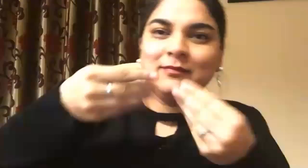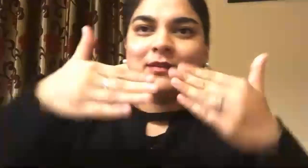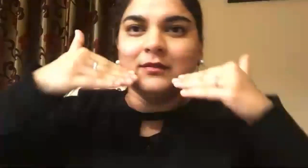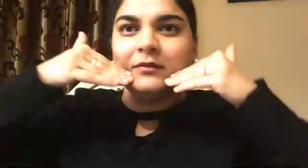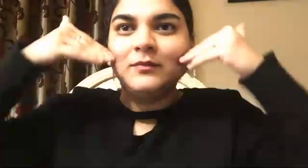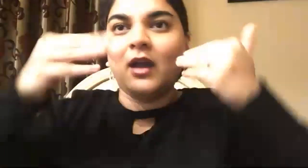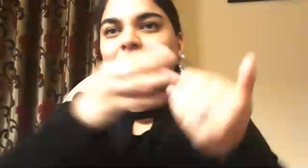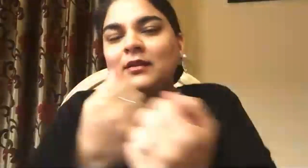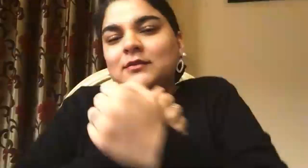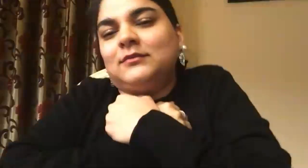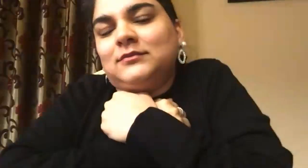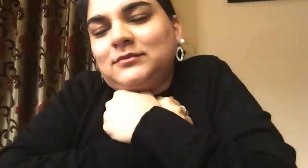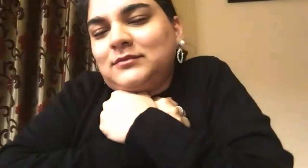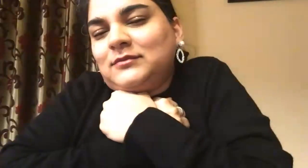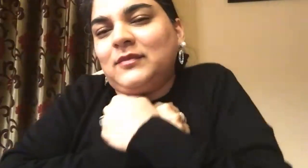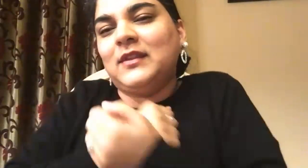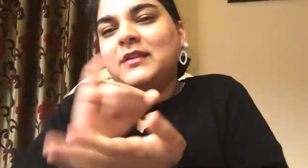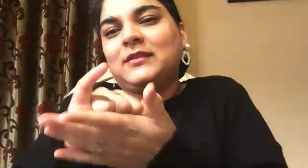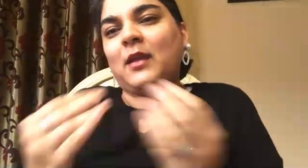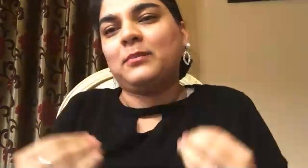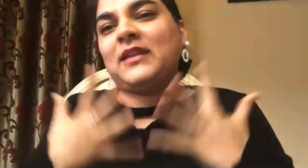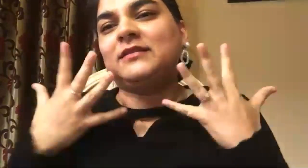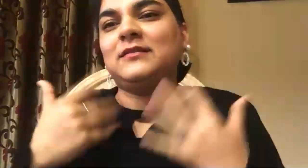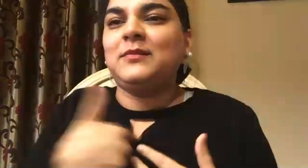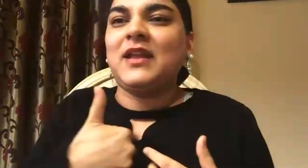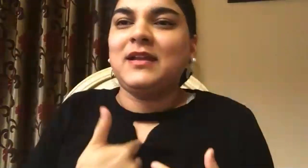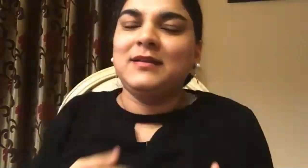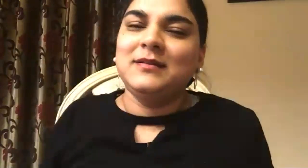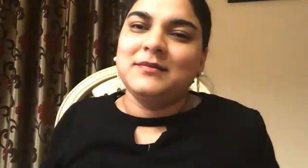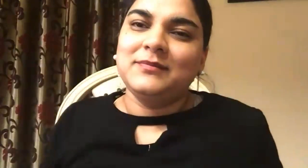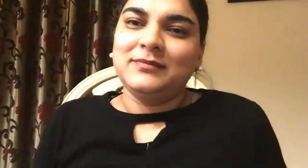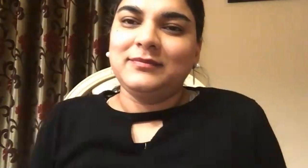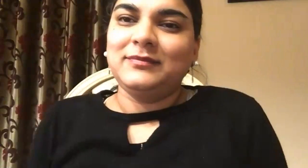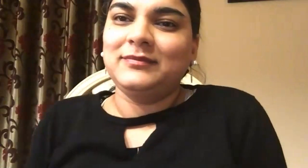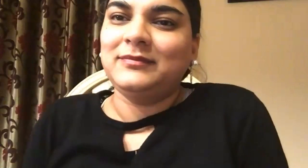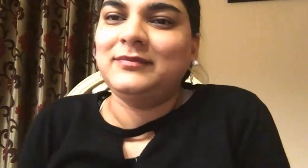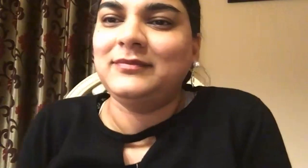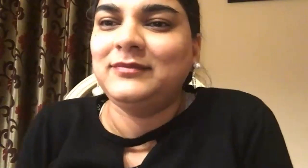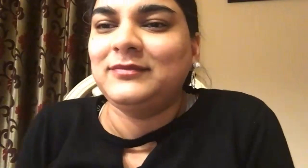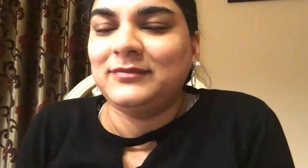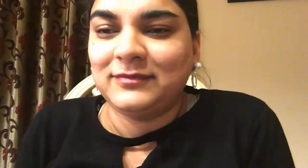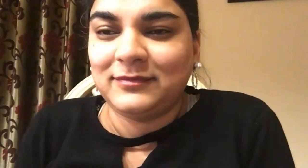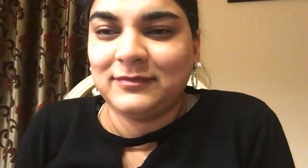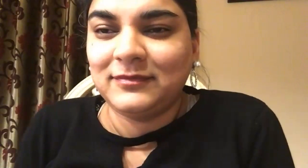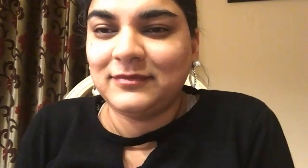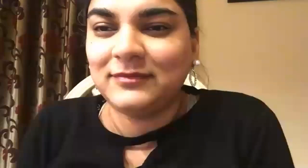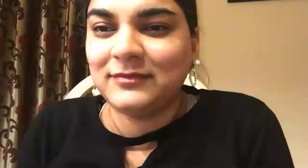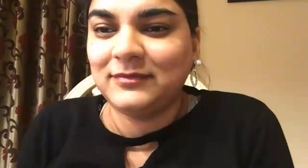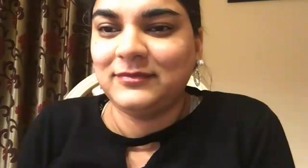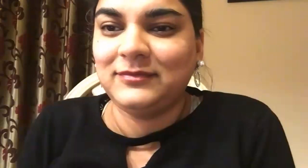He's someone that I would consider looking up to him. I looked up to him. He was taller than me, he had a great smile, and I just had to give him a big hug, and it really was